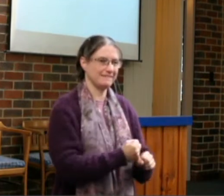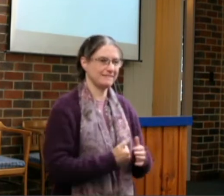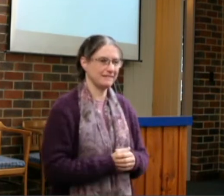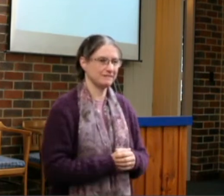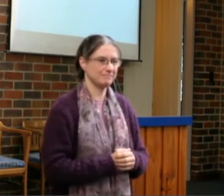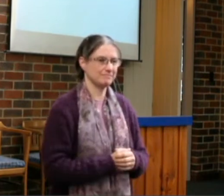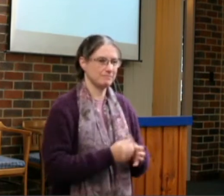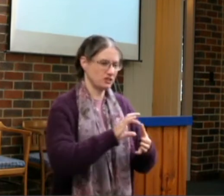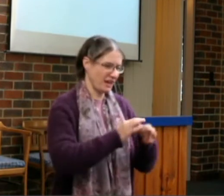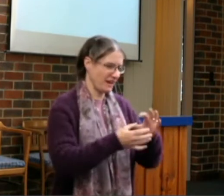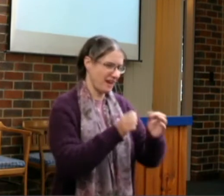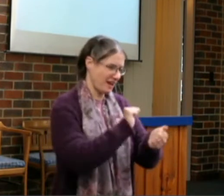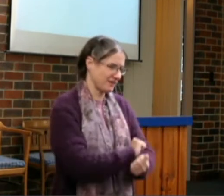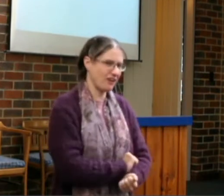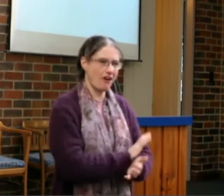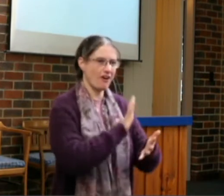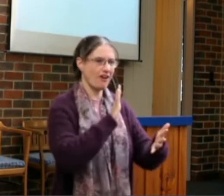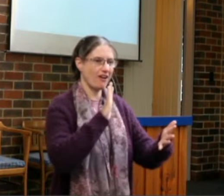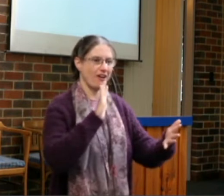believed. My chains are